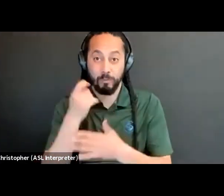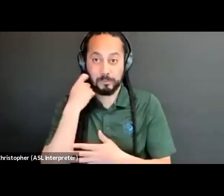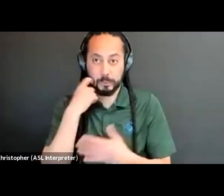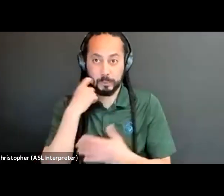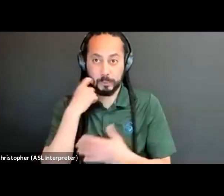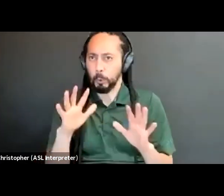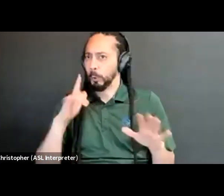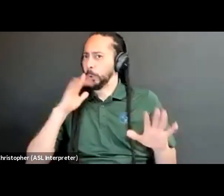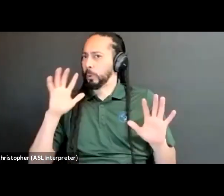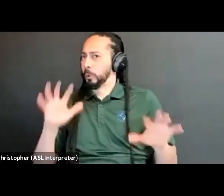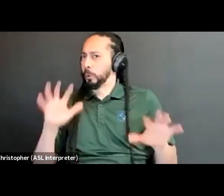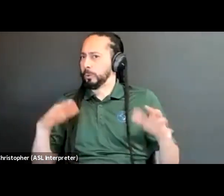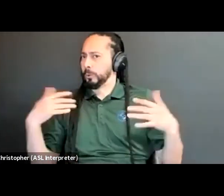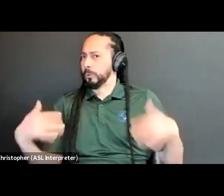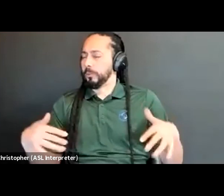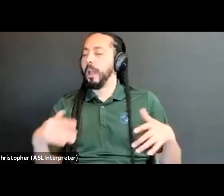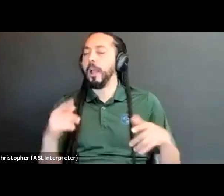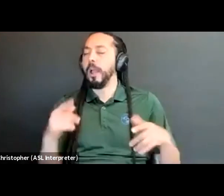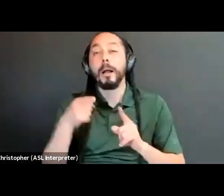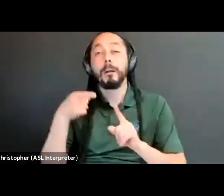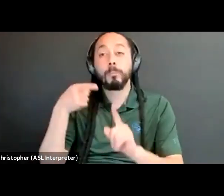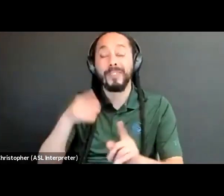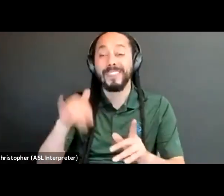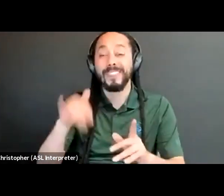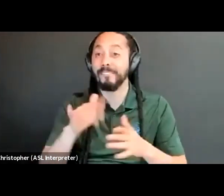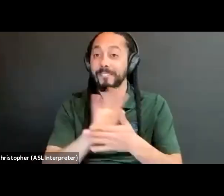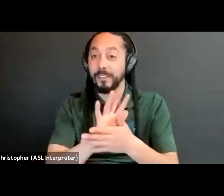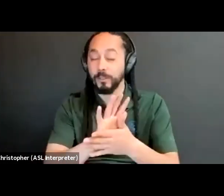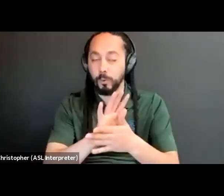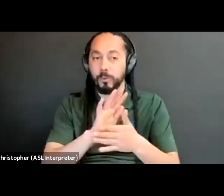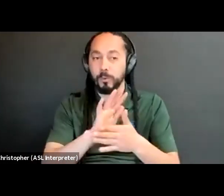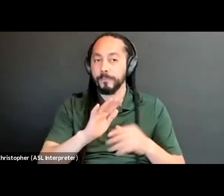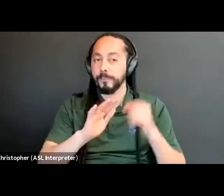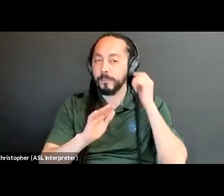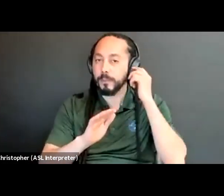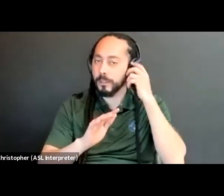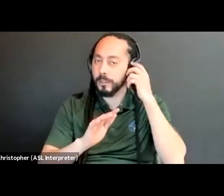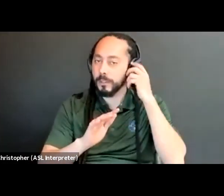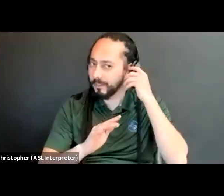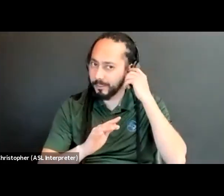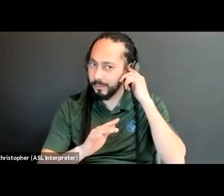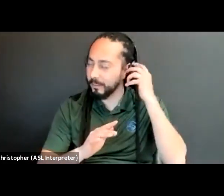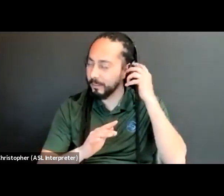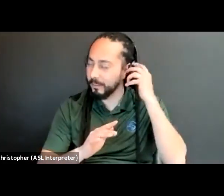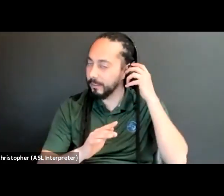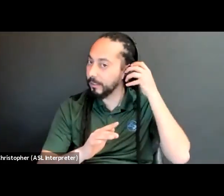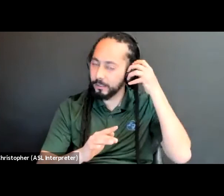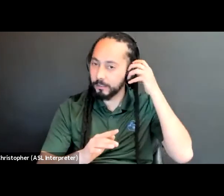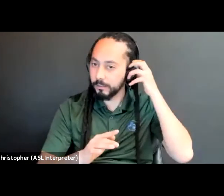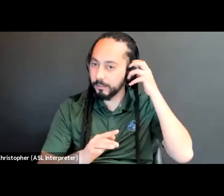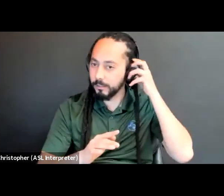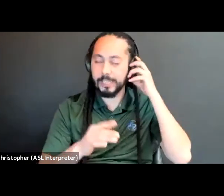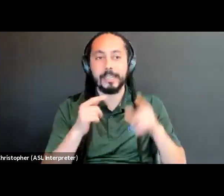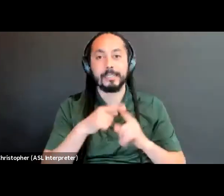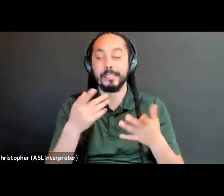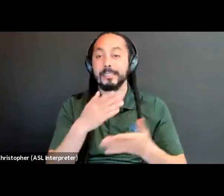we can highlight how it is that some of these resist-refuse cases can be